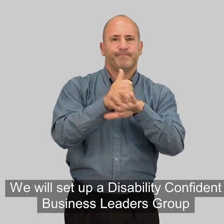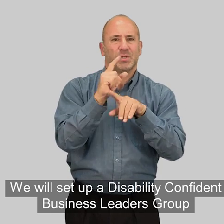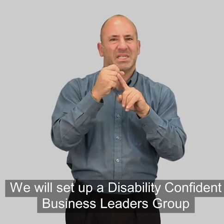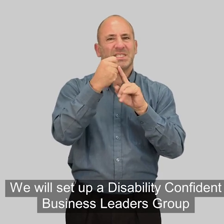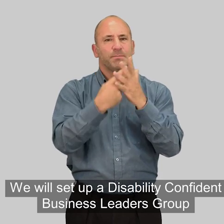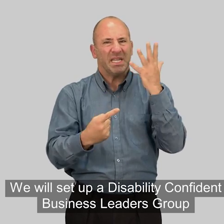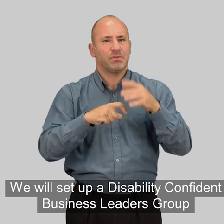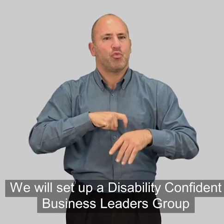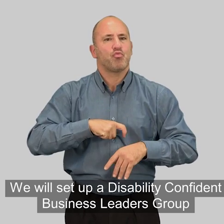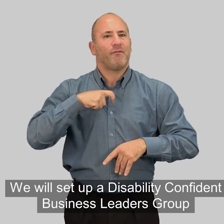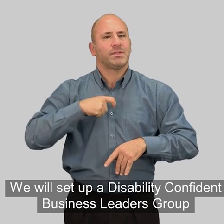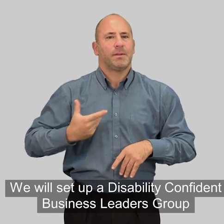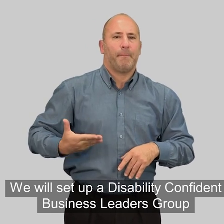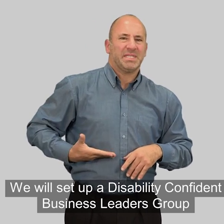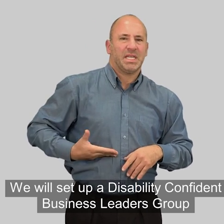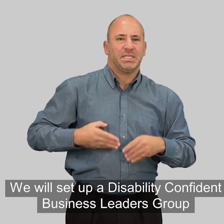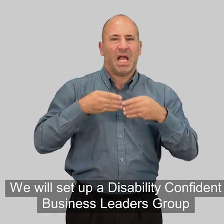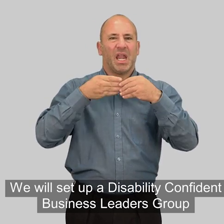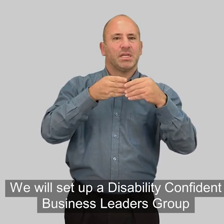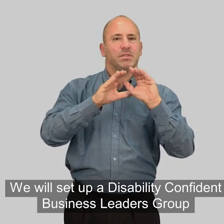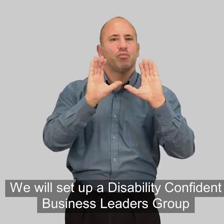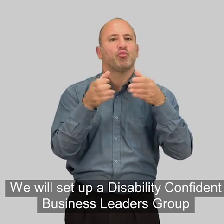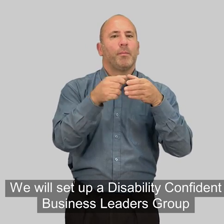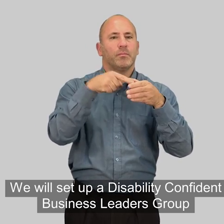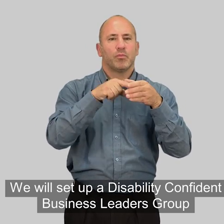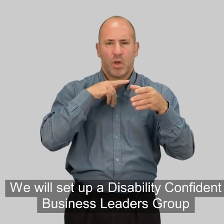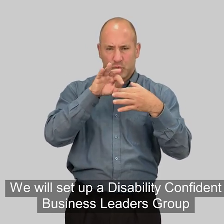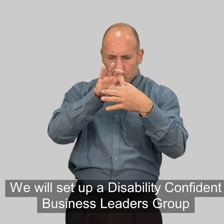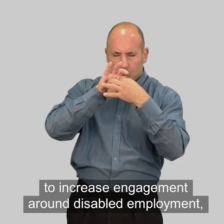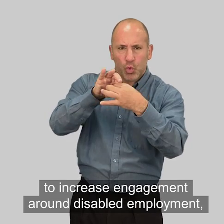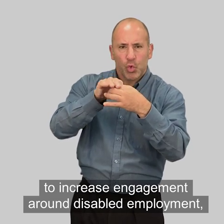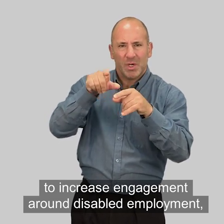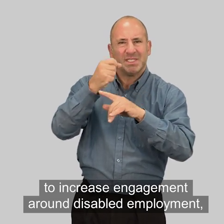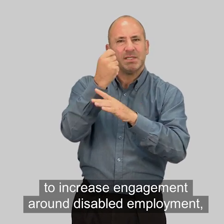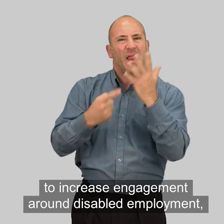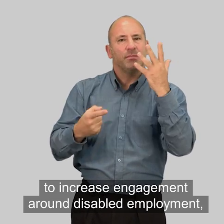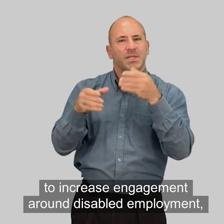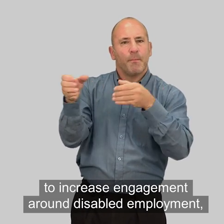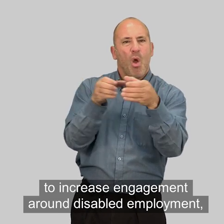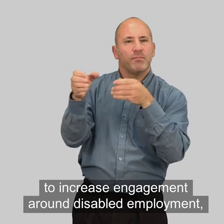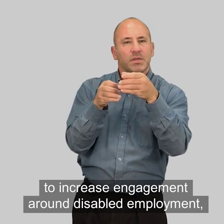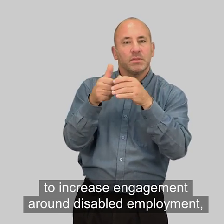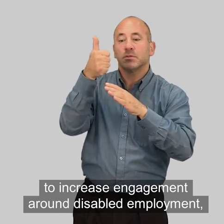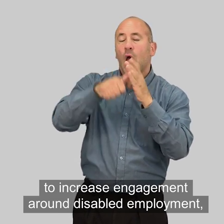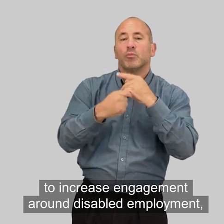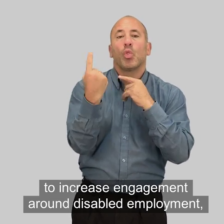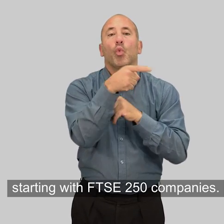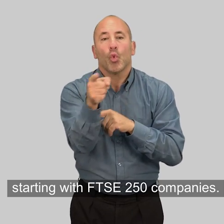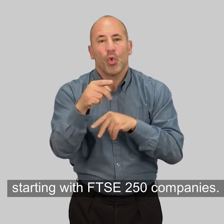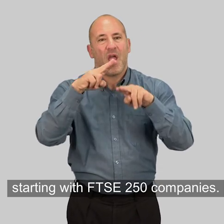We will set up a Disability Confident Business Leaders Group to increase engagement around disabled employment, starting